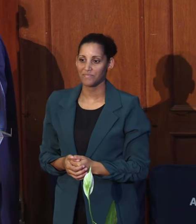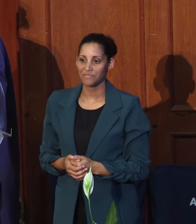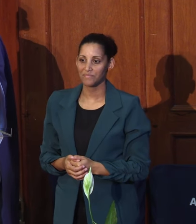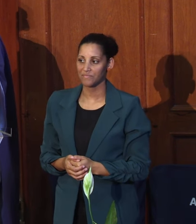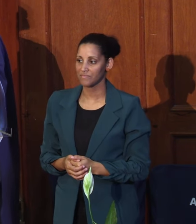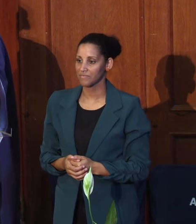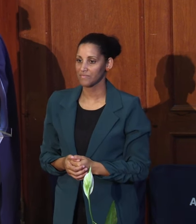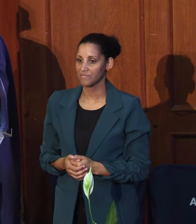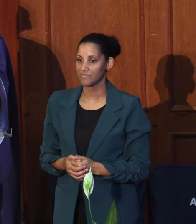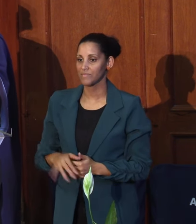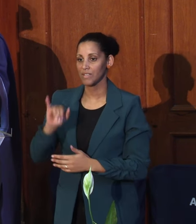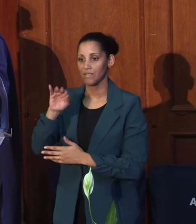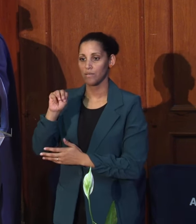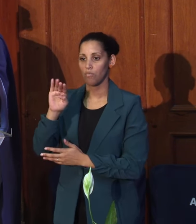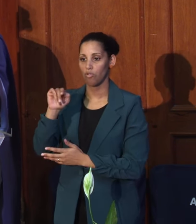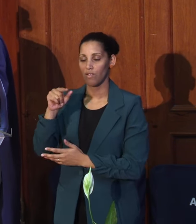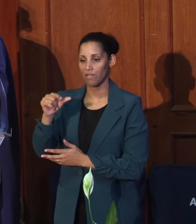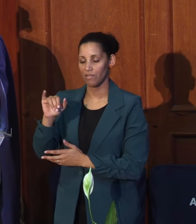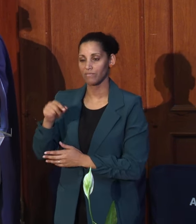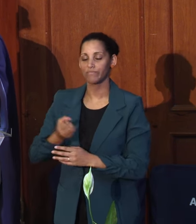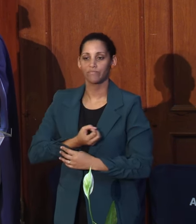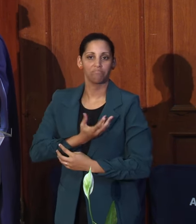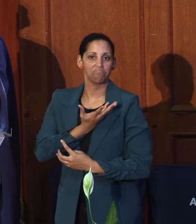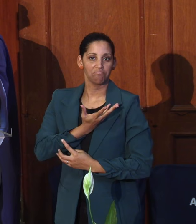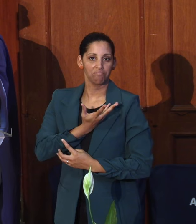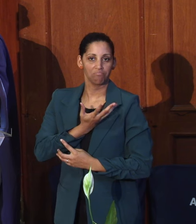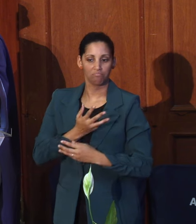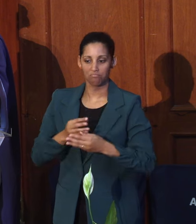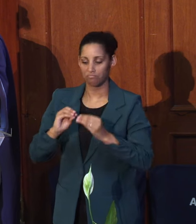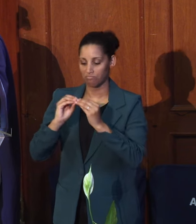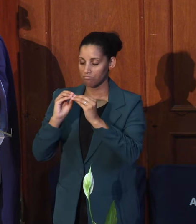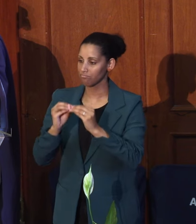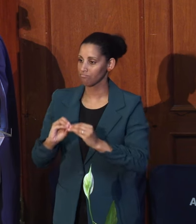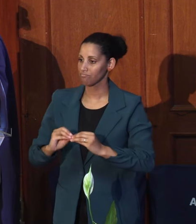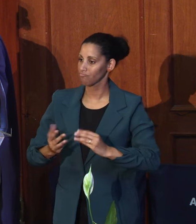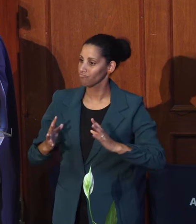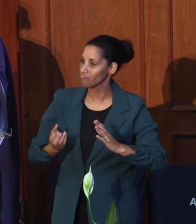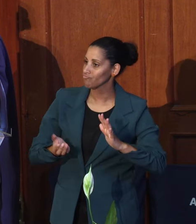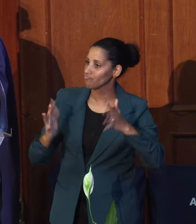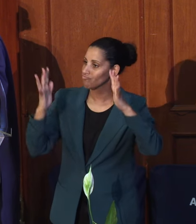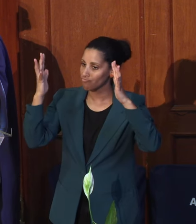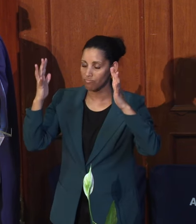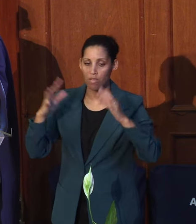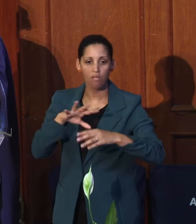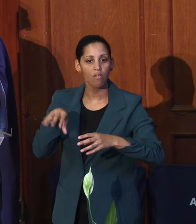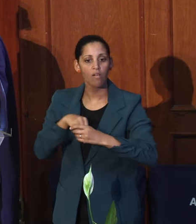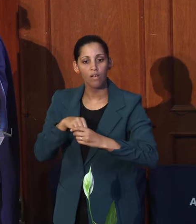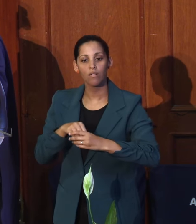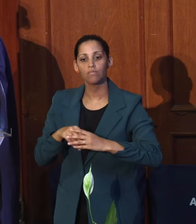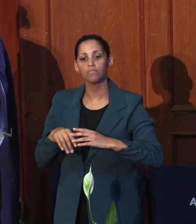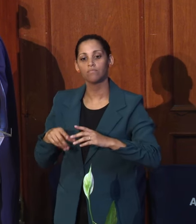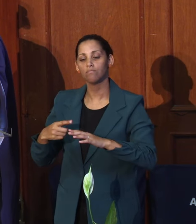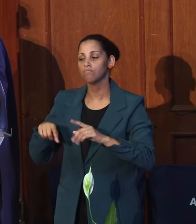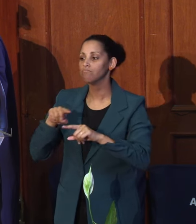Yeah. And Imbongi is a composer and orator of poems of praise. Imbongi offer critical commentary and narrative on the